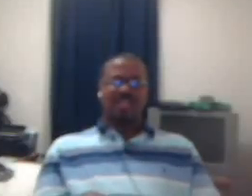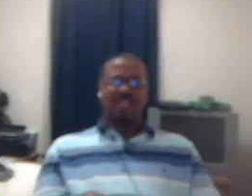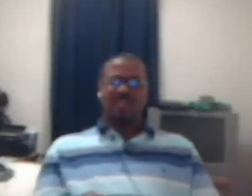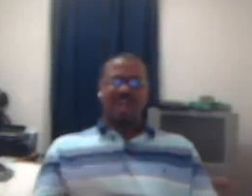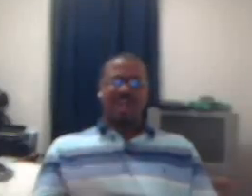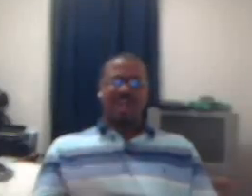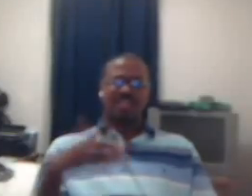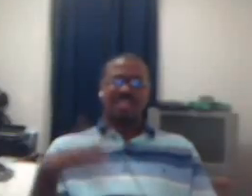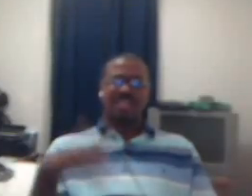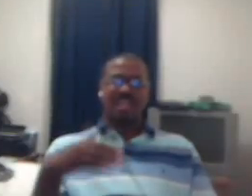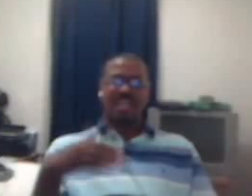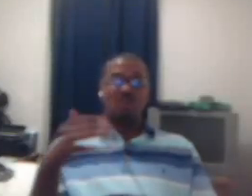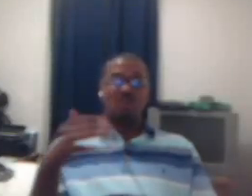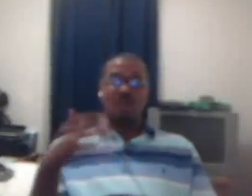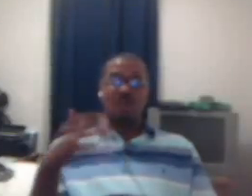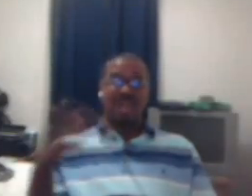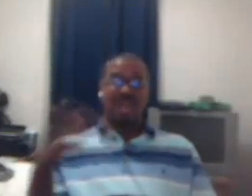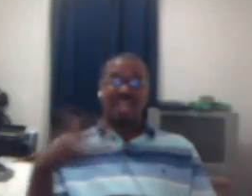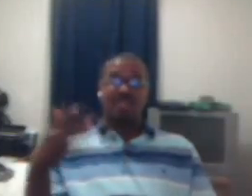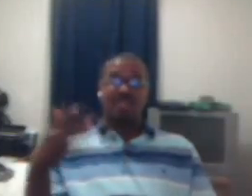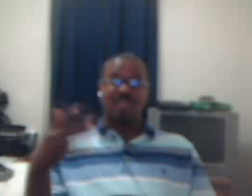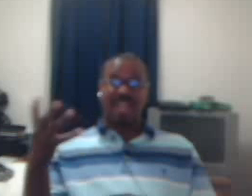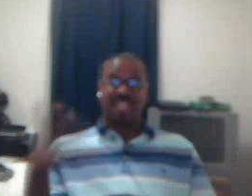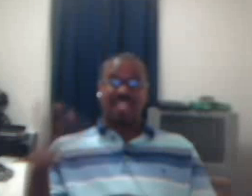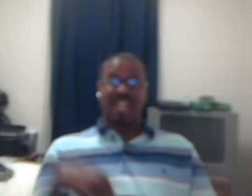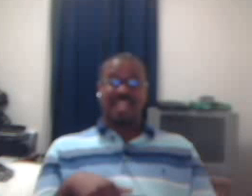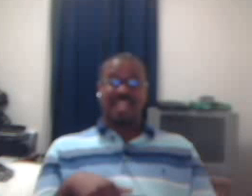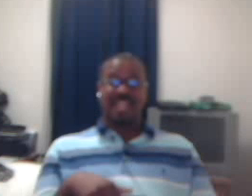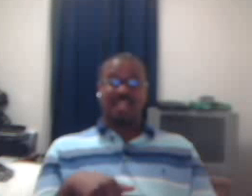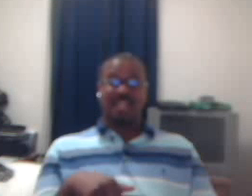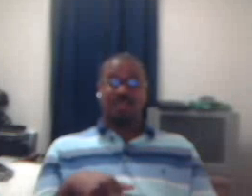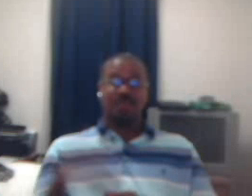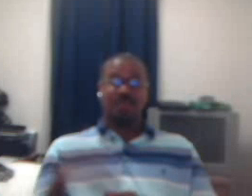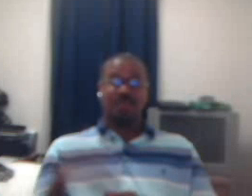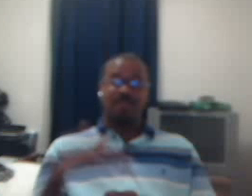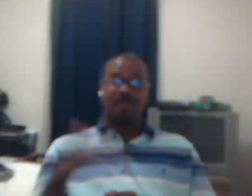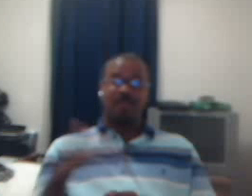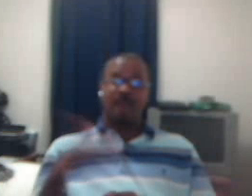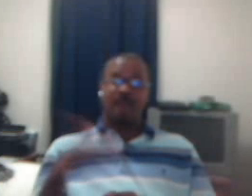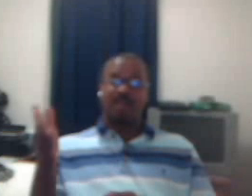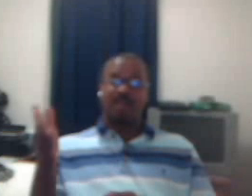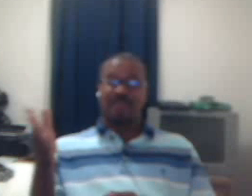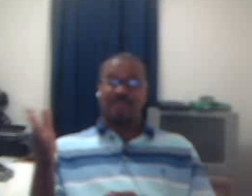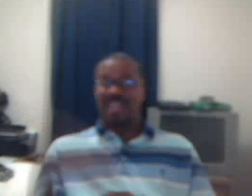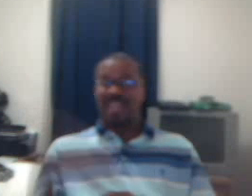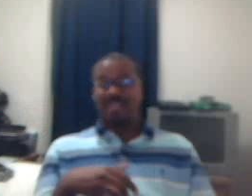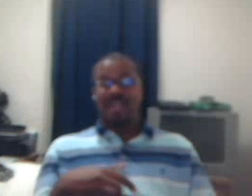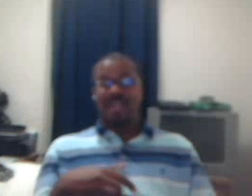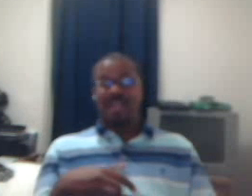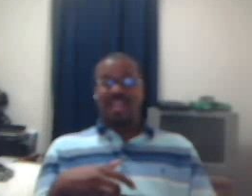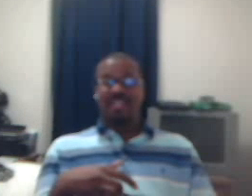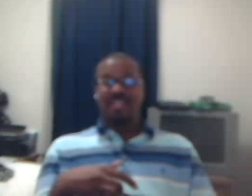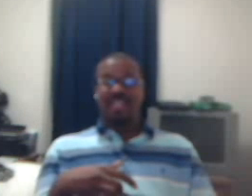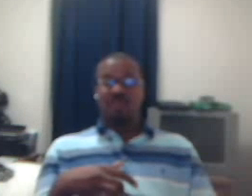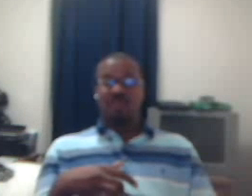So I don't understand why he got so agitated like that, you know? Before I point the finger at him and say he's wrong